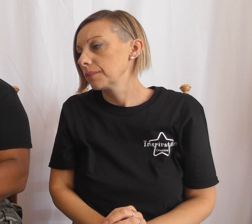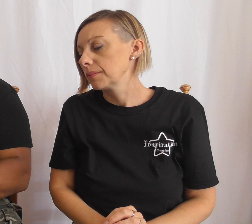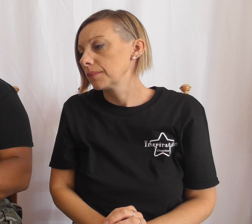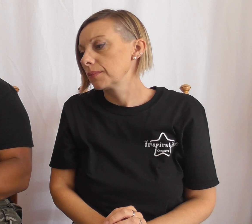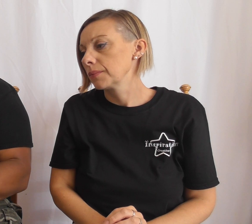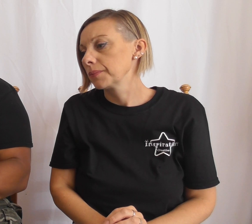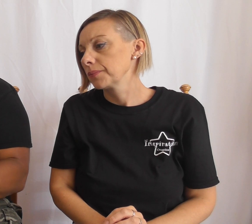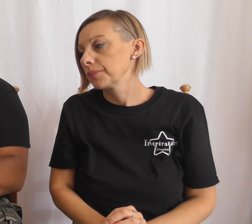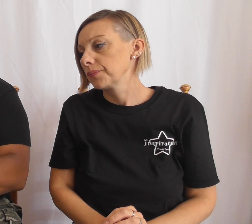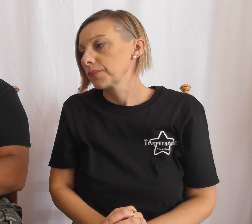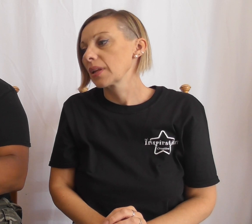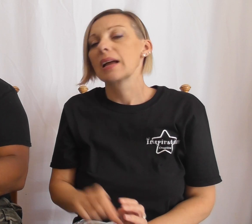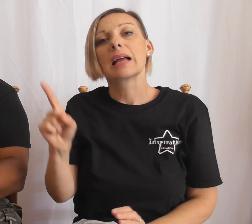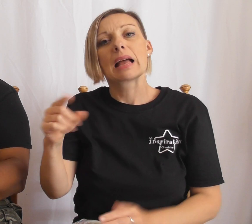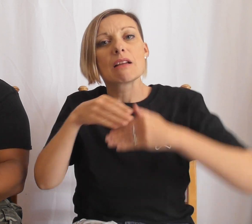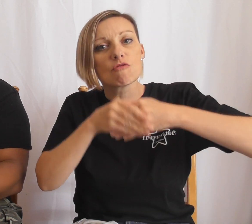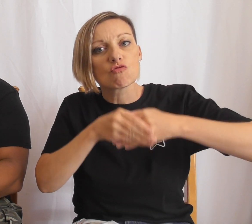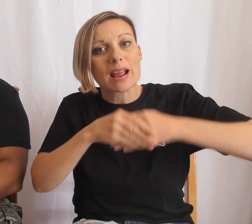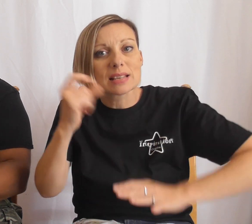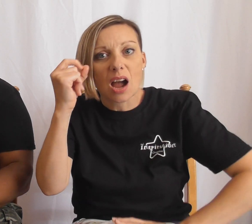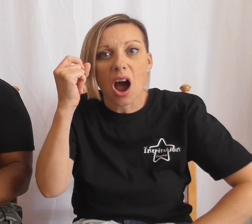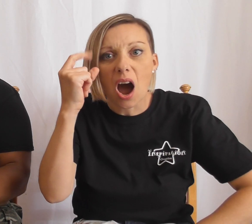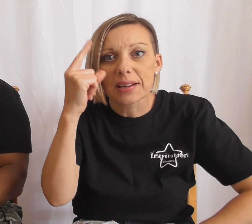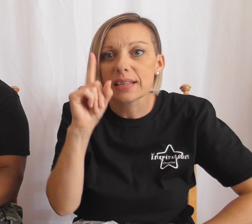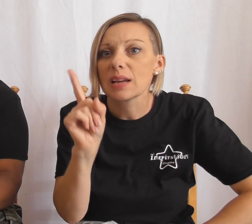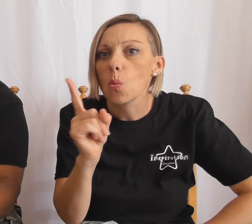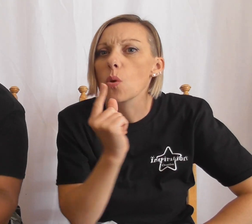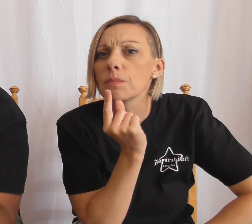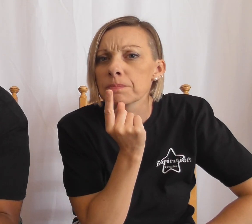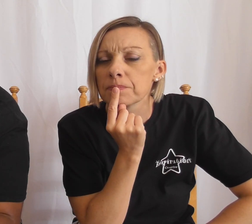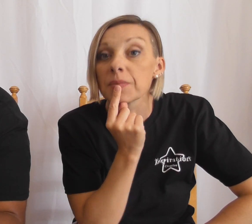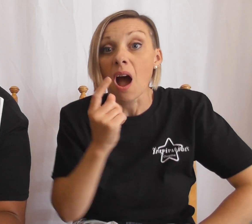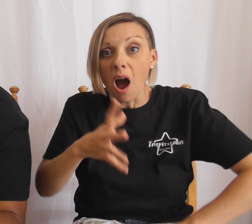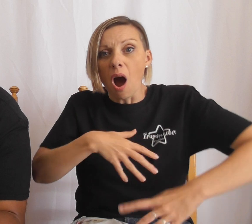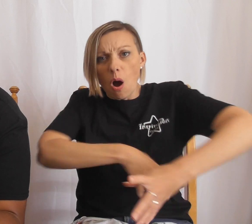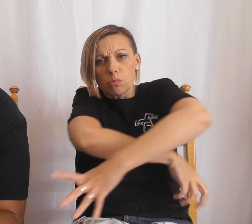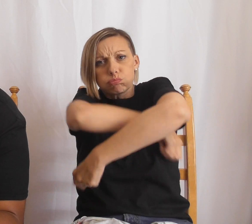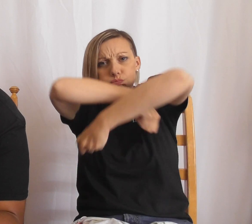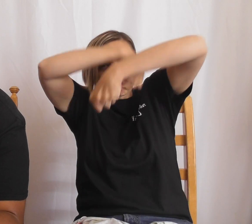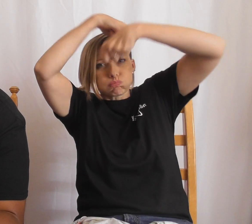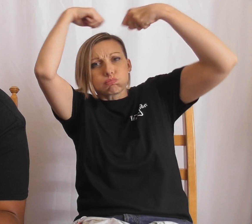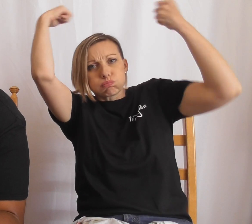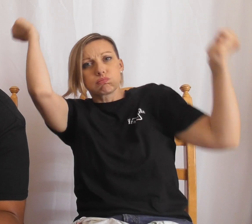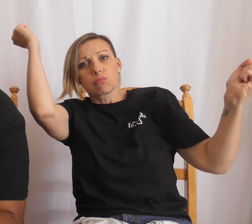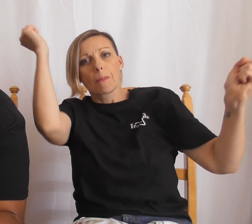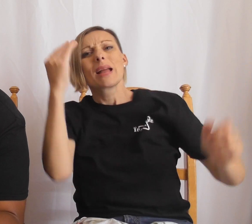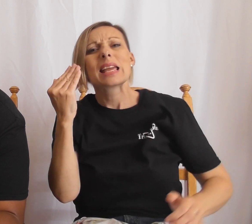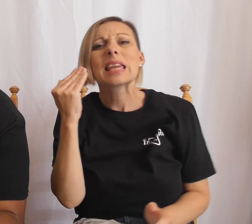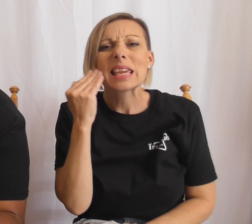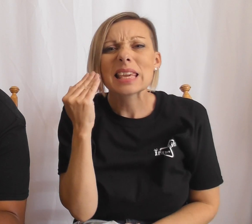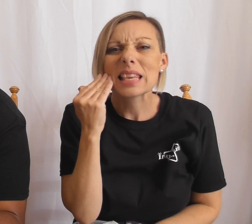them on. And his friends are saying, tell you what, George, why don't you take them hot clothes off? It'll be much easier.